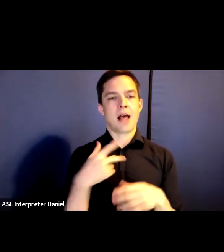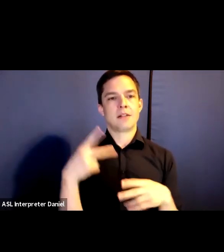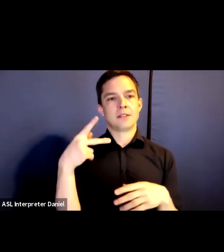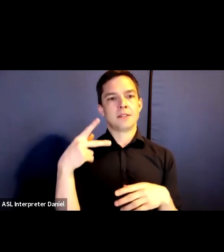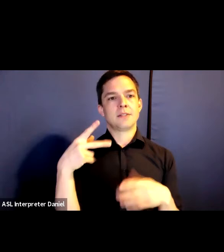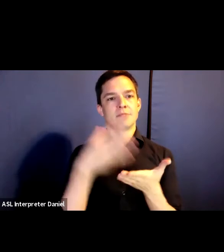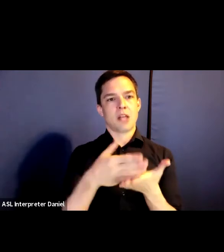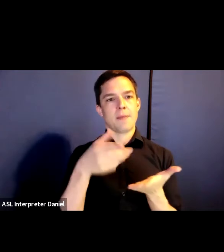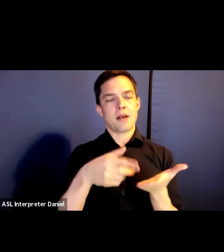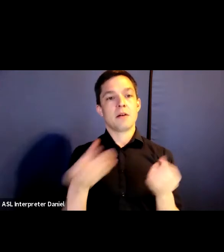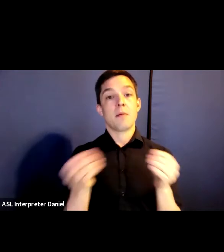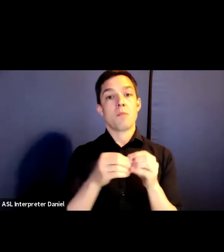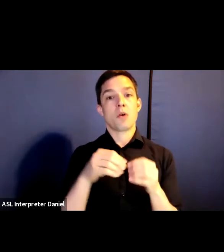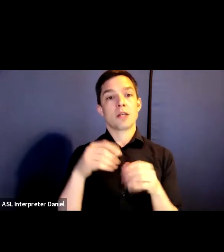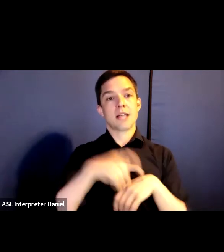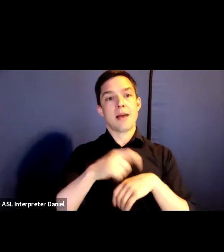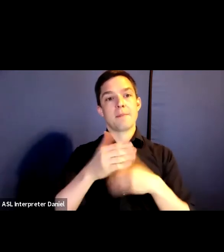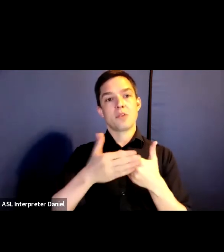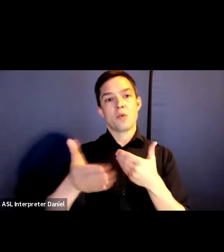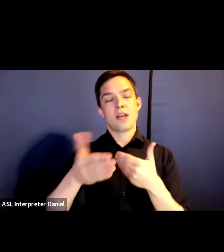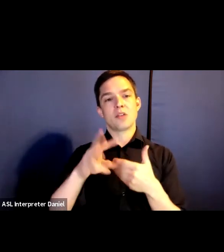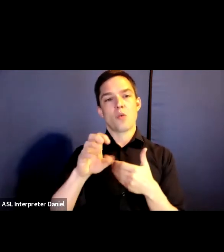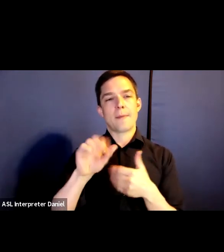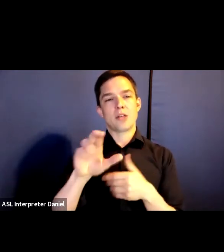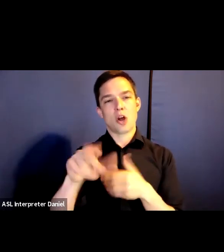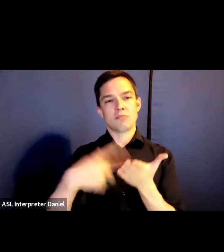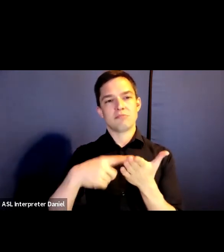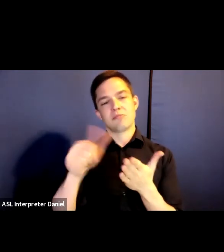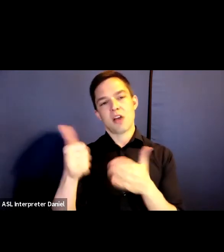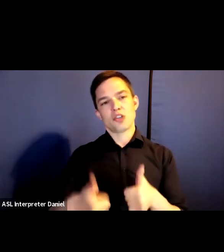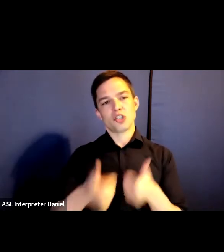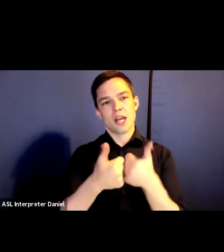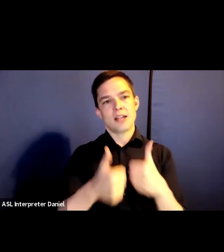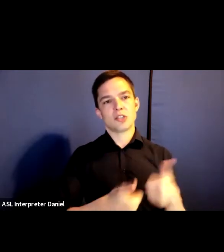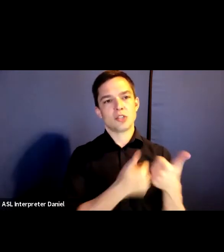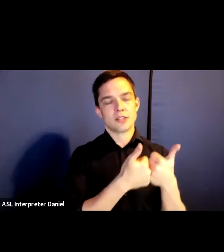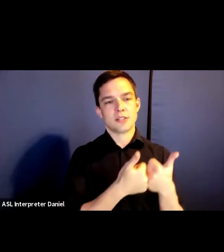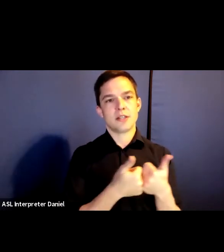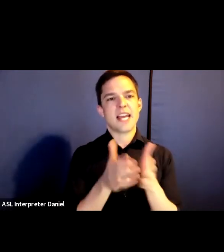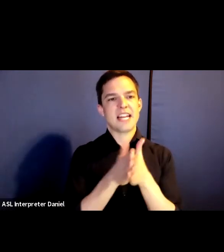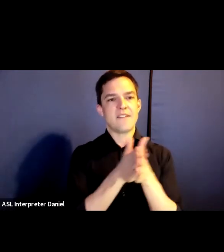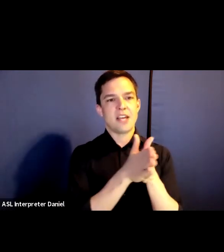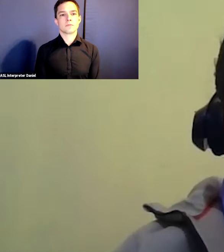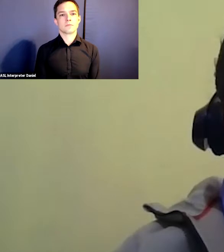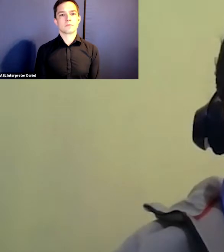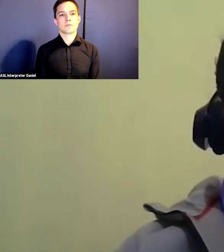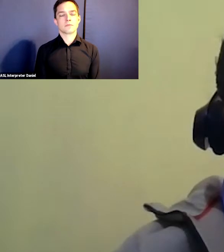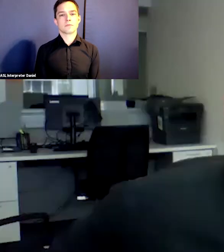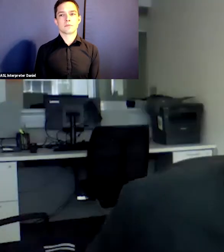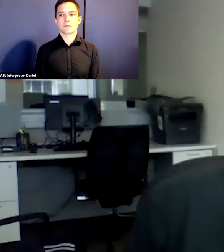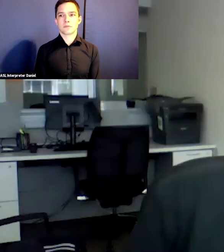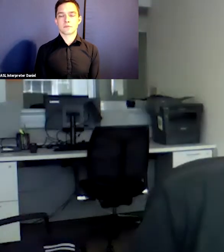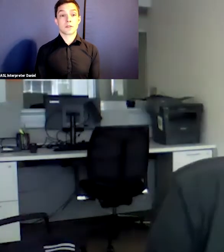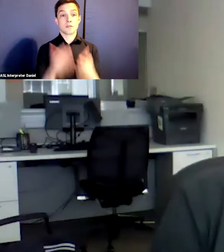have probably more space during the rest of the webinar to talk about other challenges and innovations. Thank you. Thank you